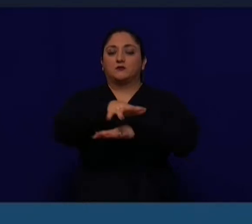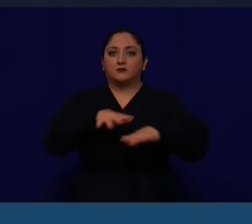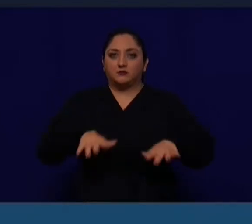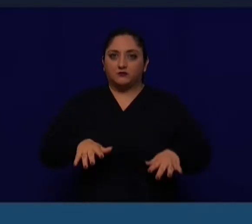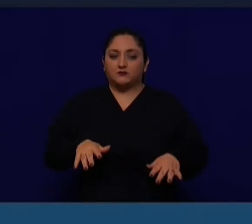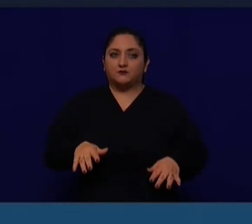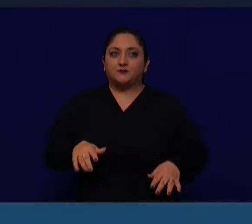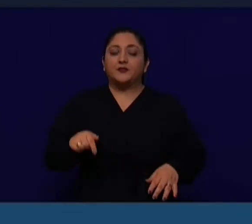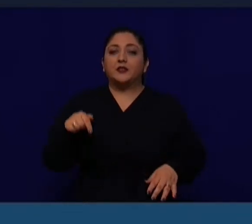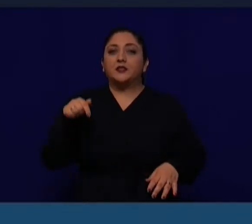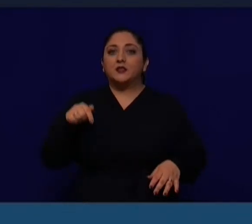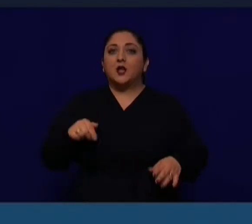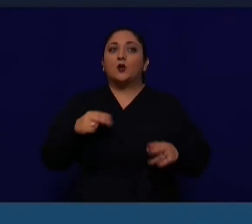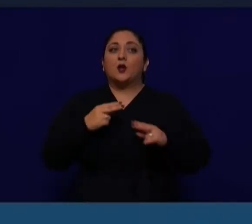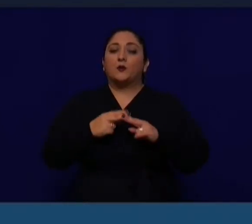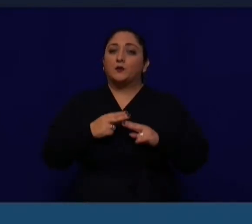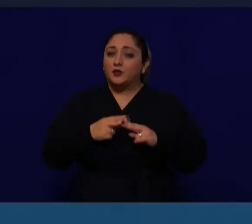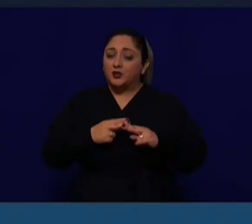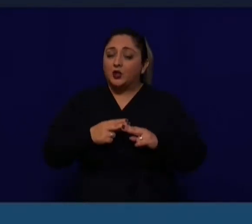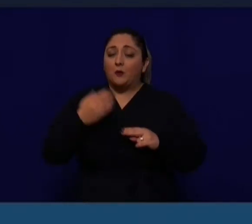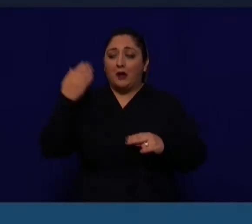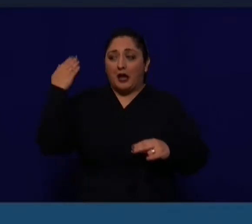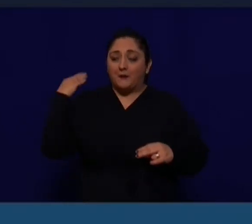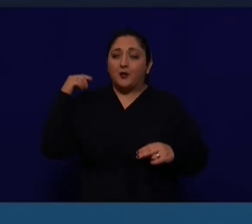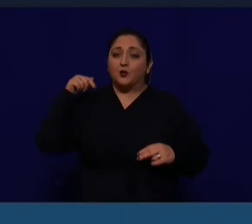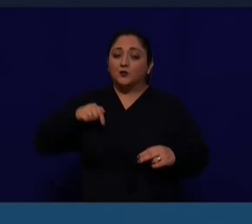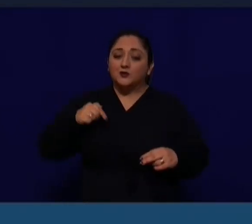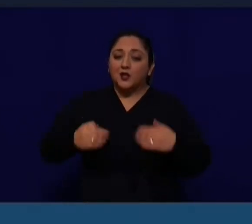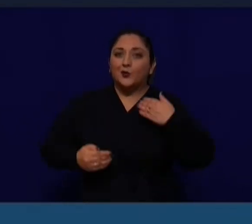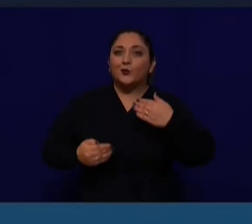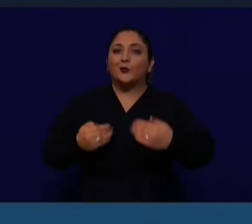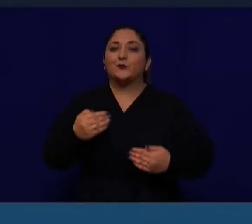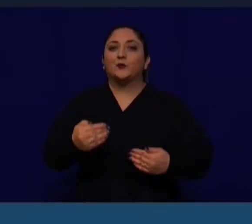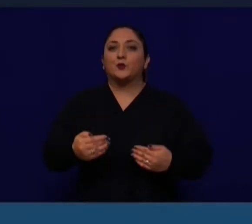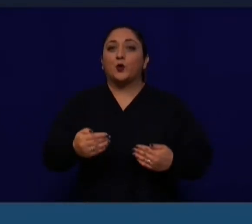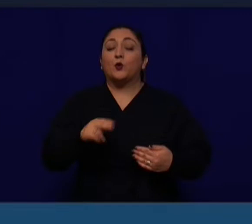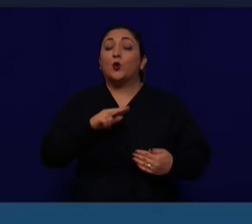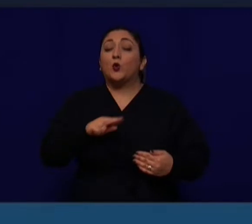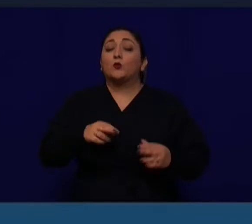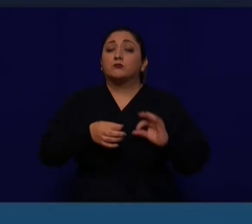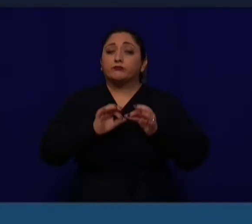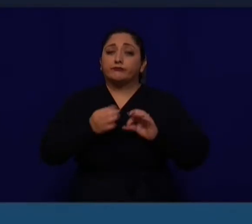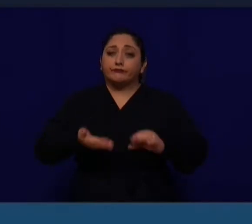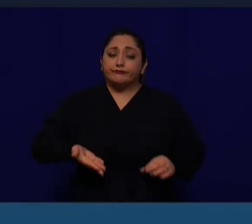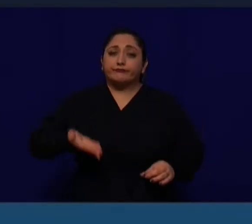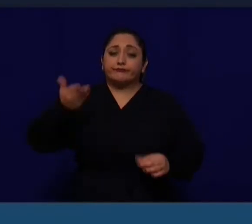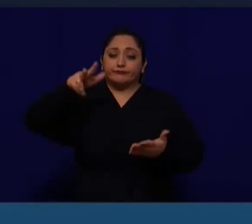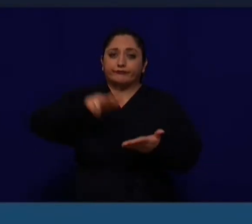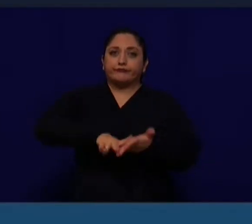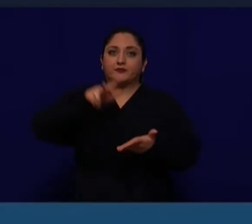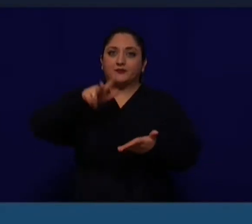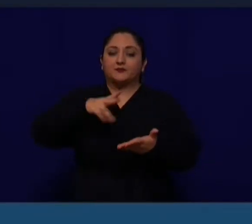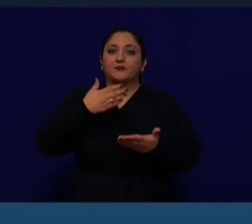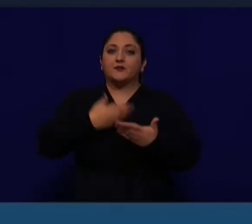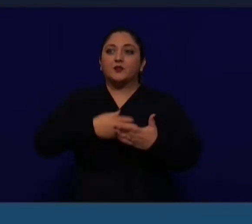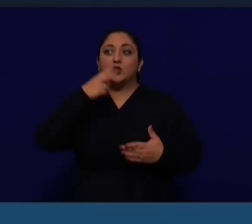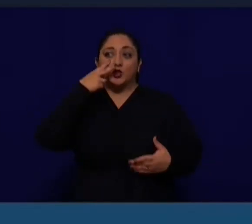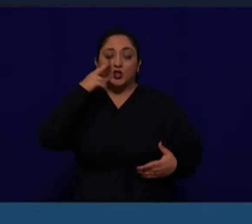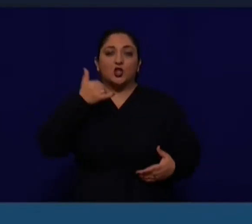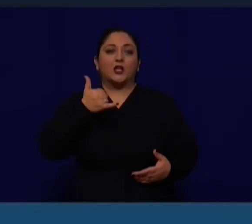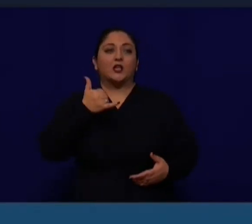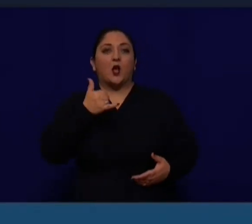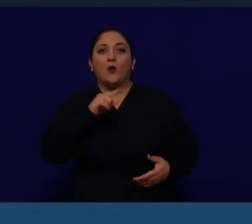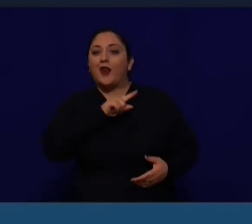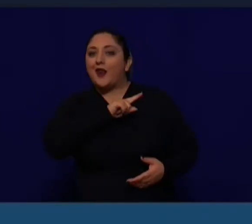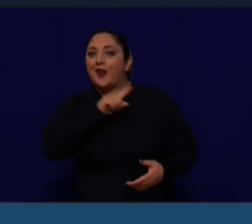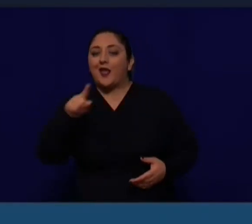aħna dawk l-standards qegħdin fil-post baqgħu fil-post manka bħalma semmejna wkoll ħajsaħħu wkoll iktar l-enforcement ħalli aħna nkunu żgur li